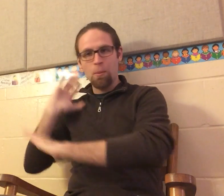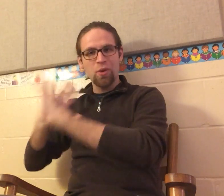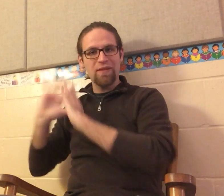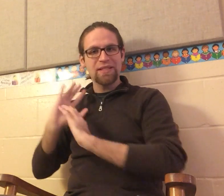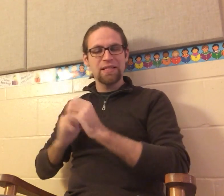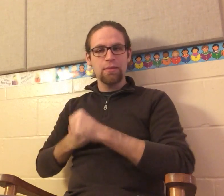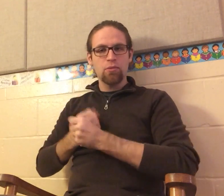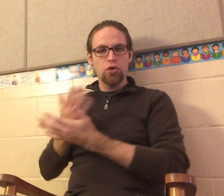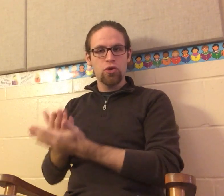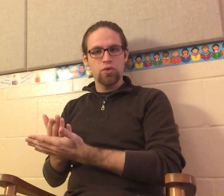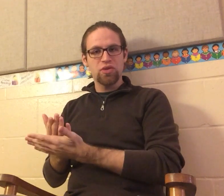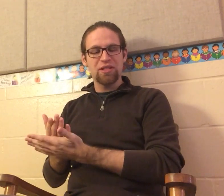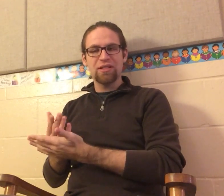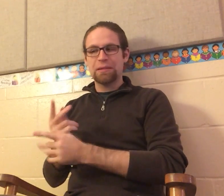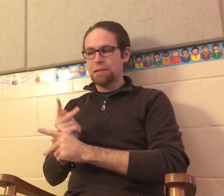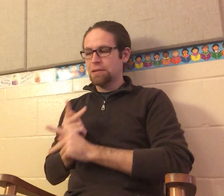This food is stored in their roots.